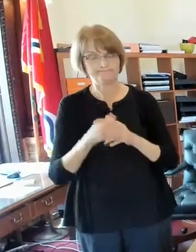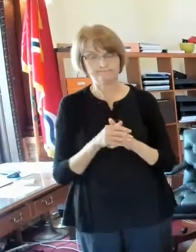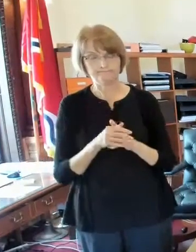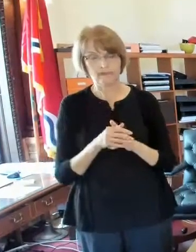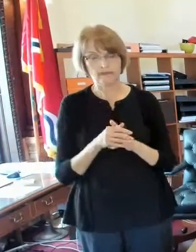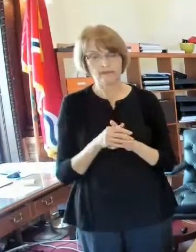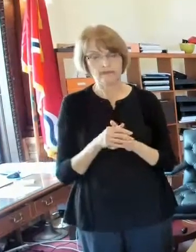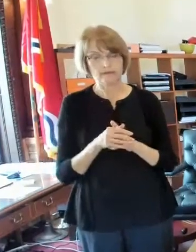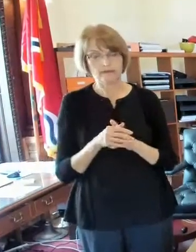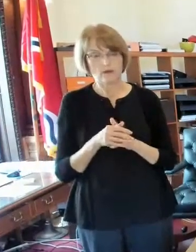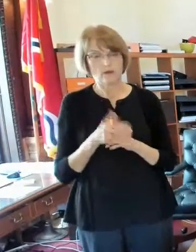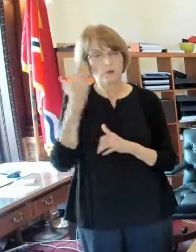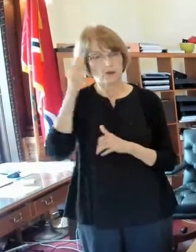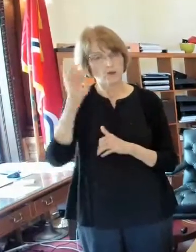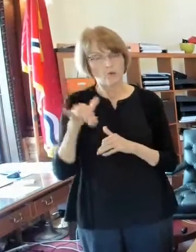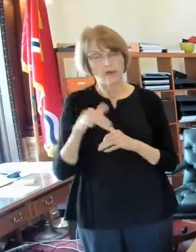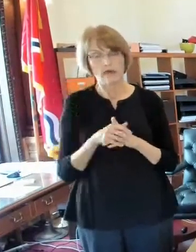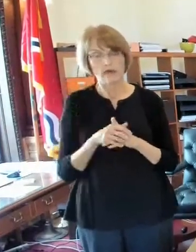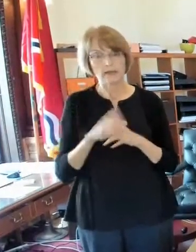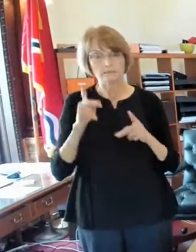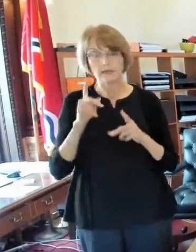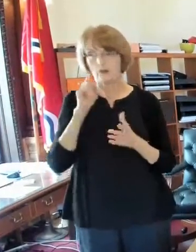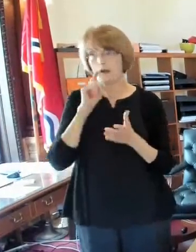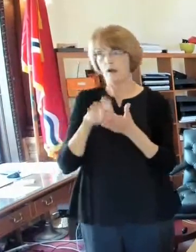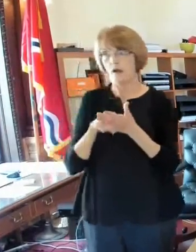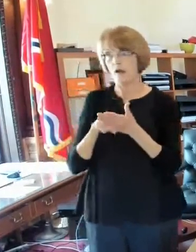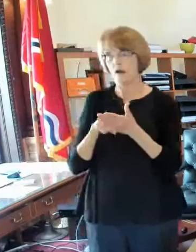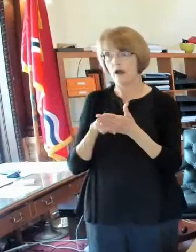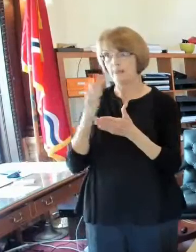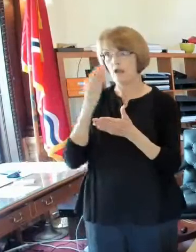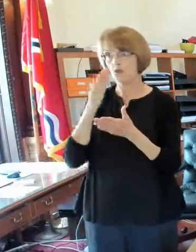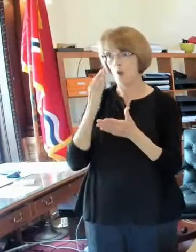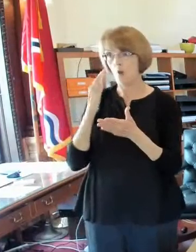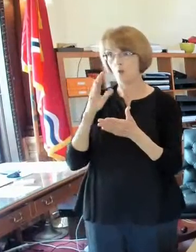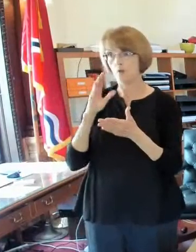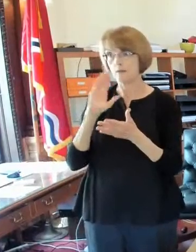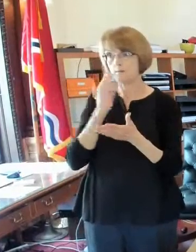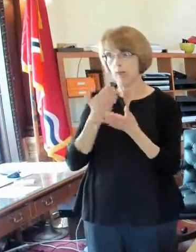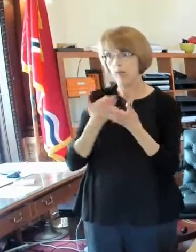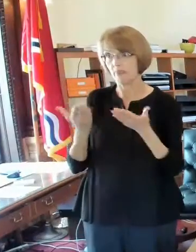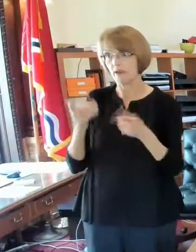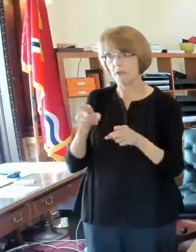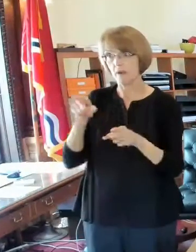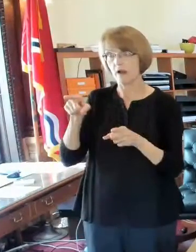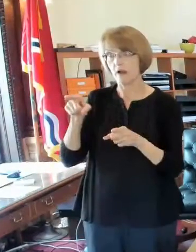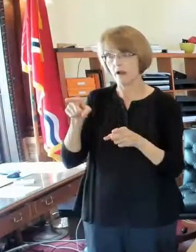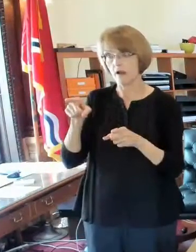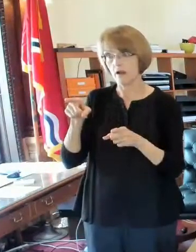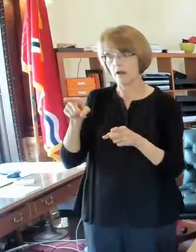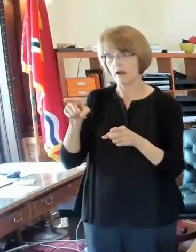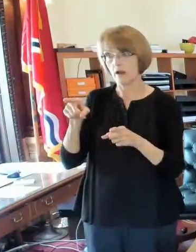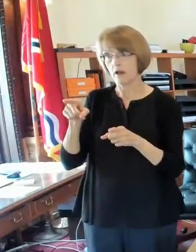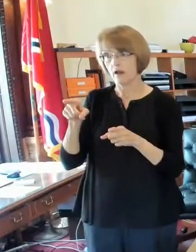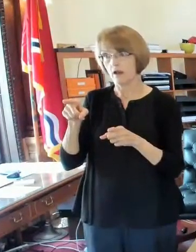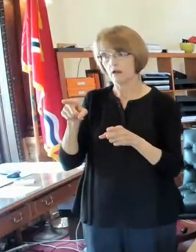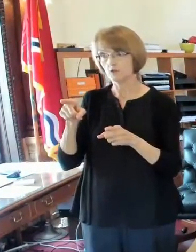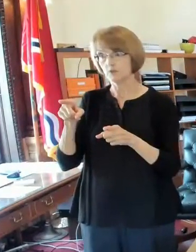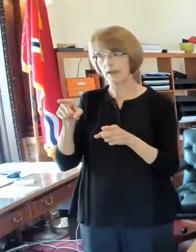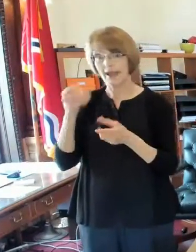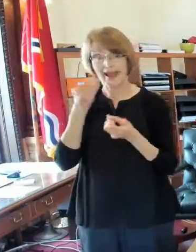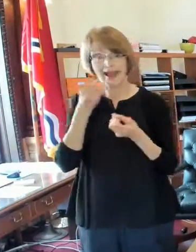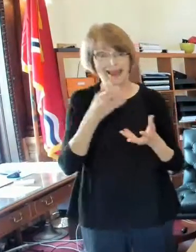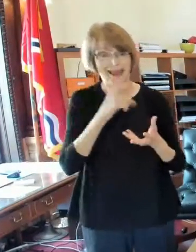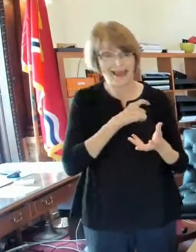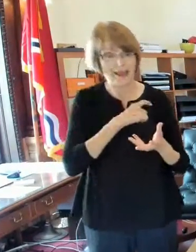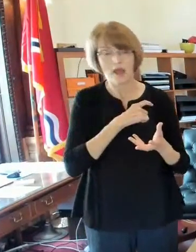lot of times people who know things about crimes that have happened do not talk to police because they're scared. They